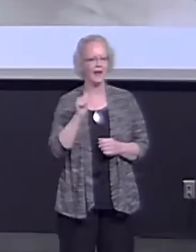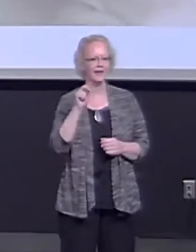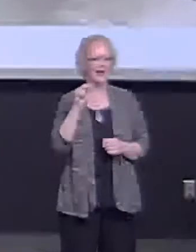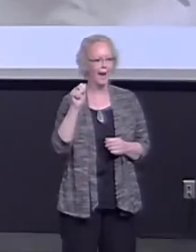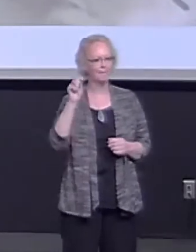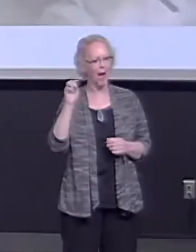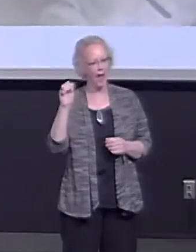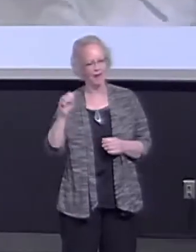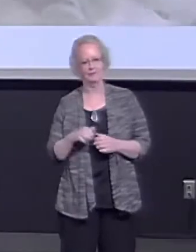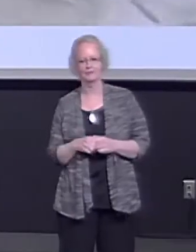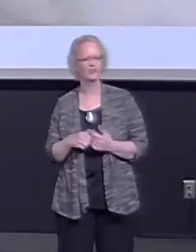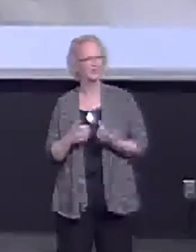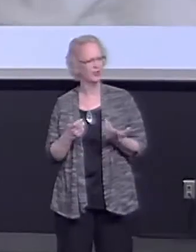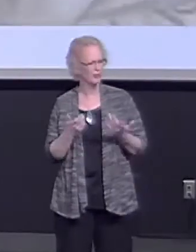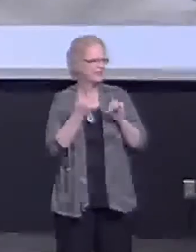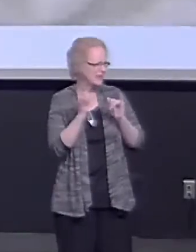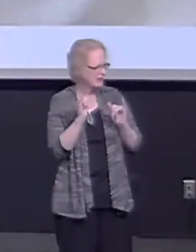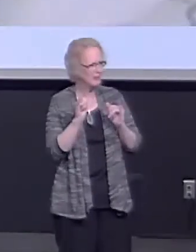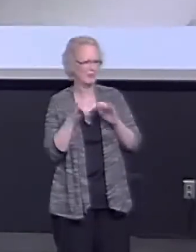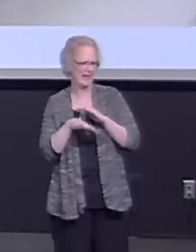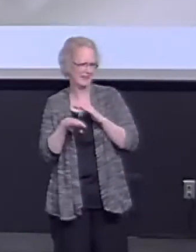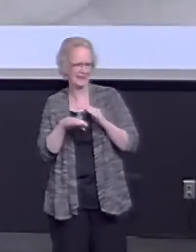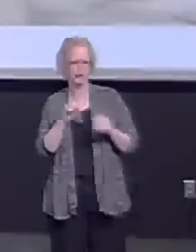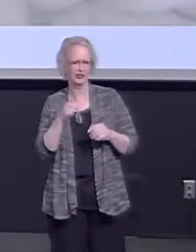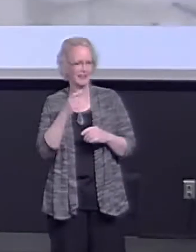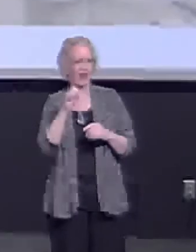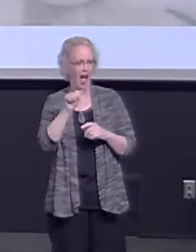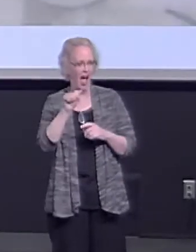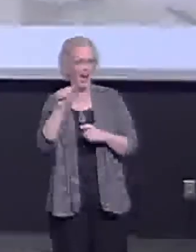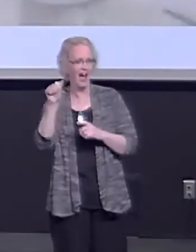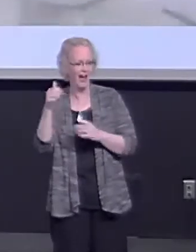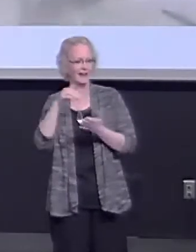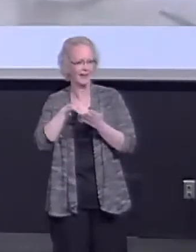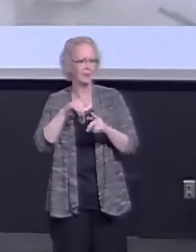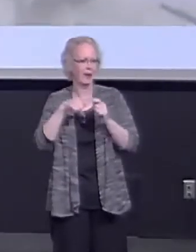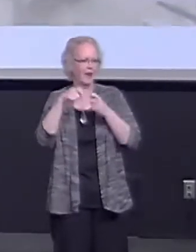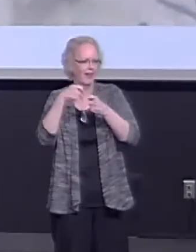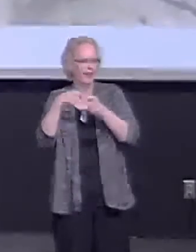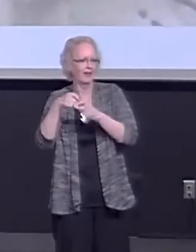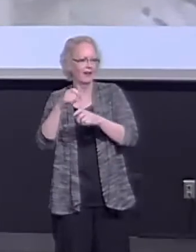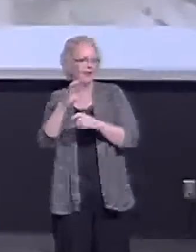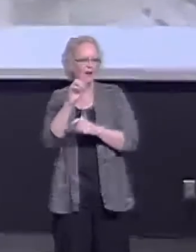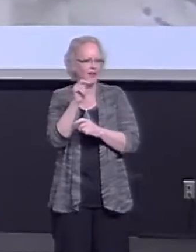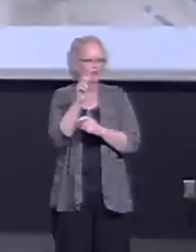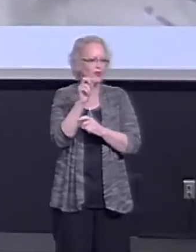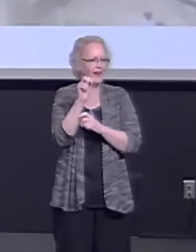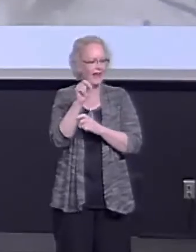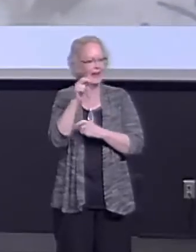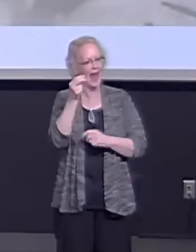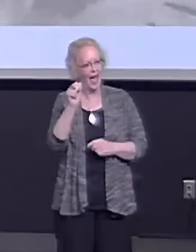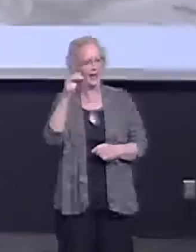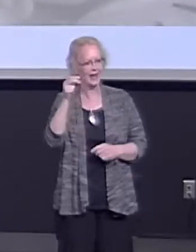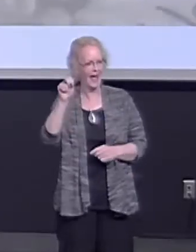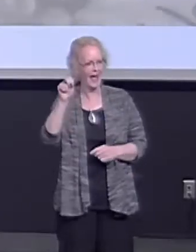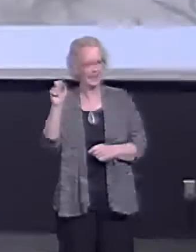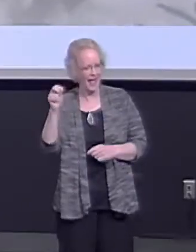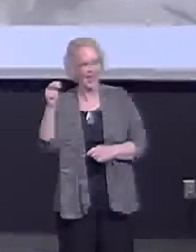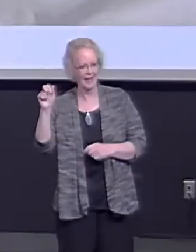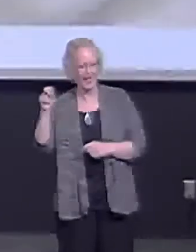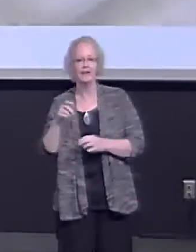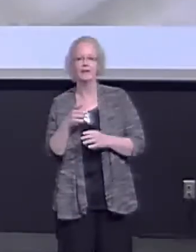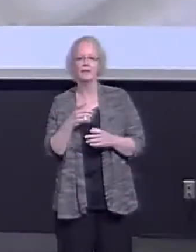And it's still pretty simple. It's only one vowel and essentially one consonant. But it's